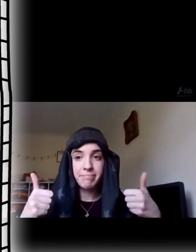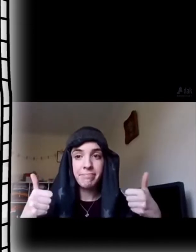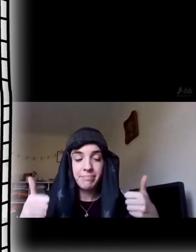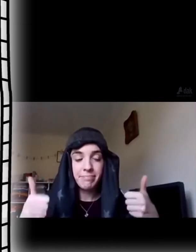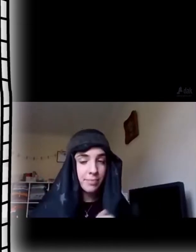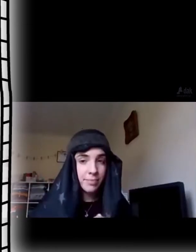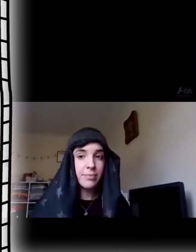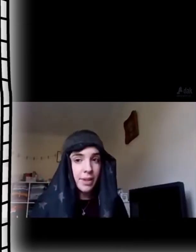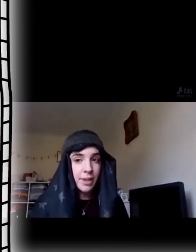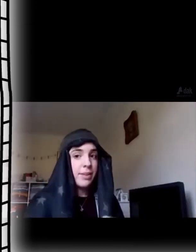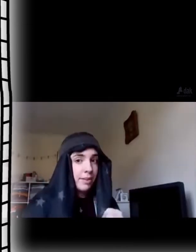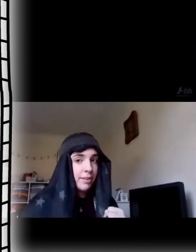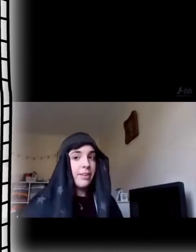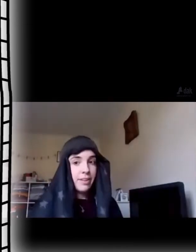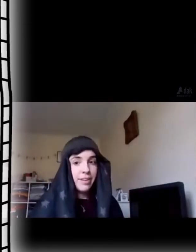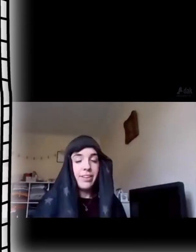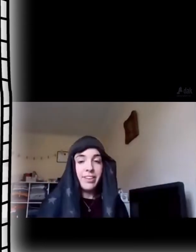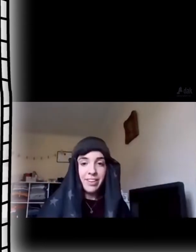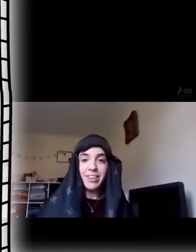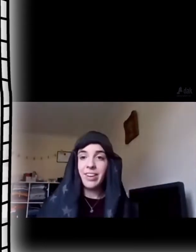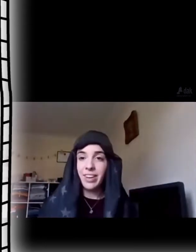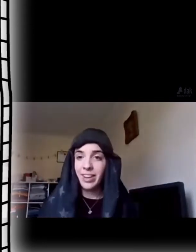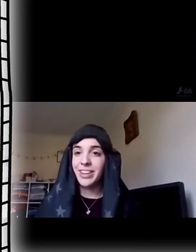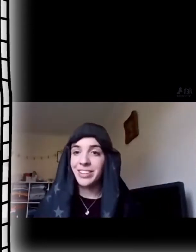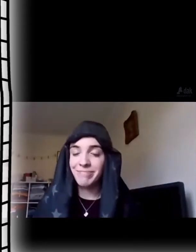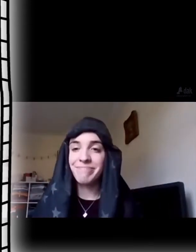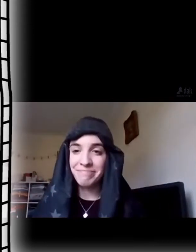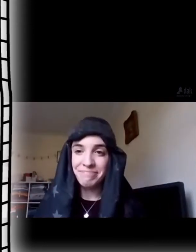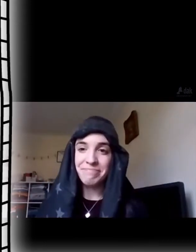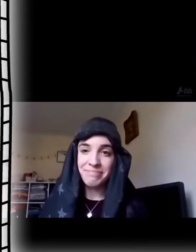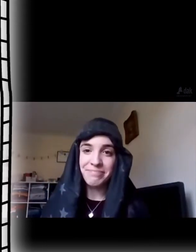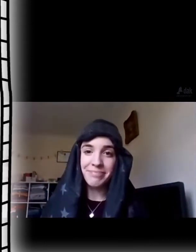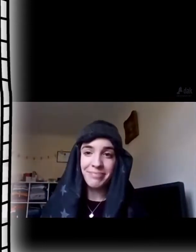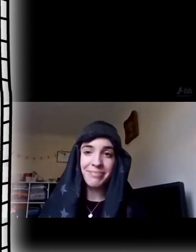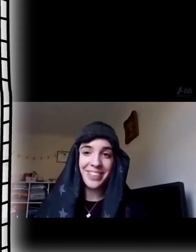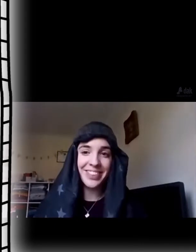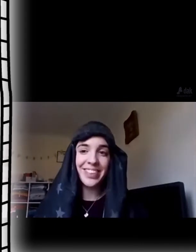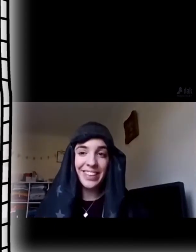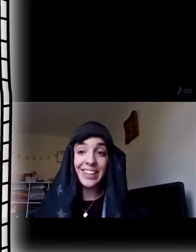get the donkey. Luckily, the donkey seemed friendly and the owner was happy for them to borrow him.